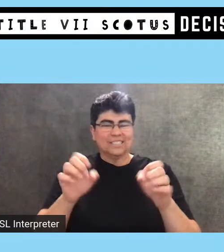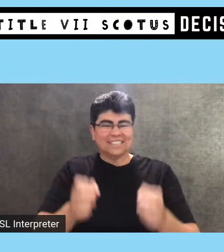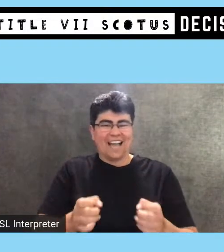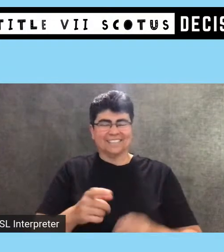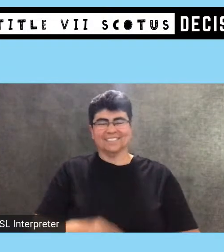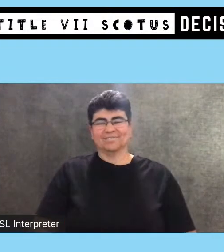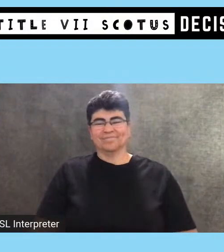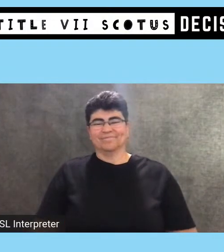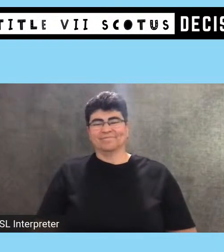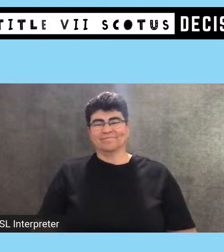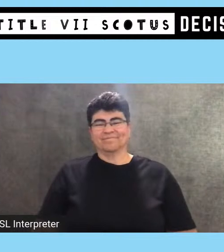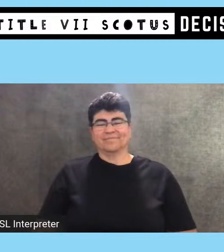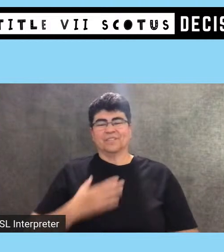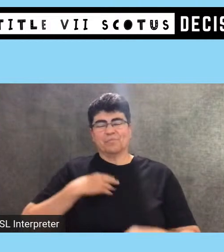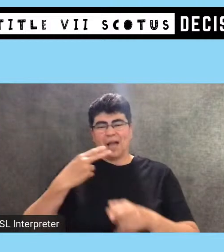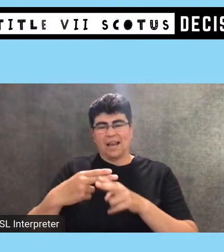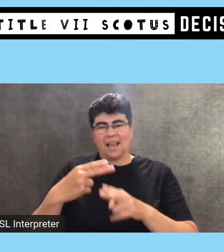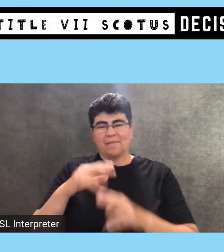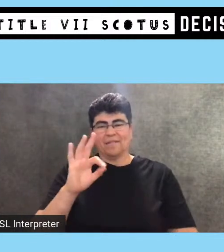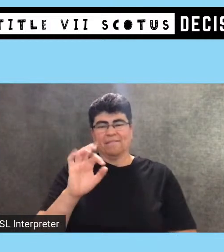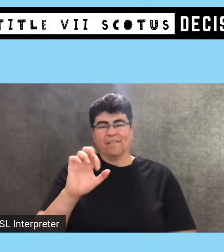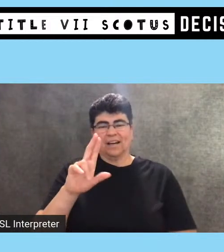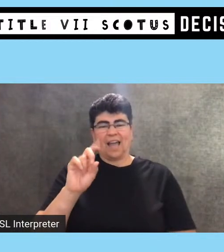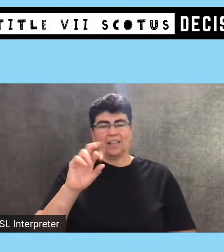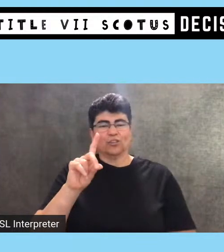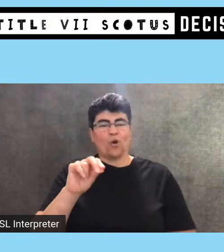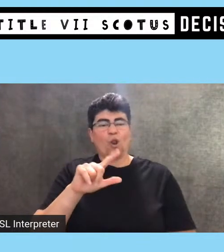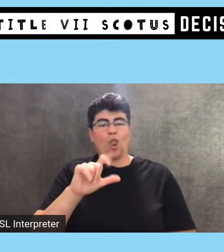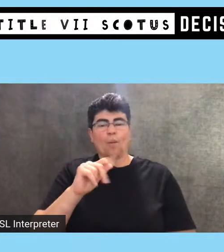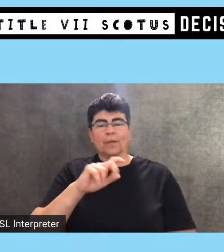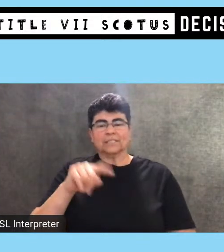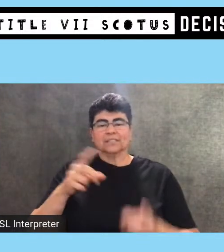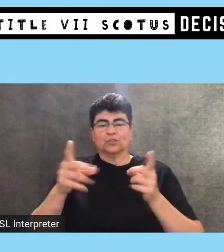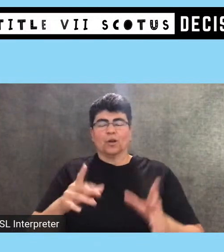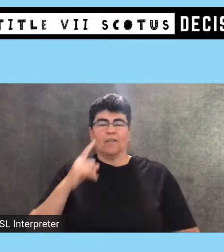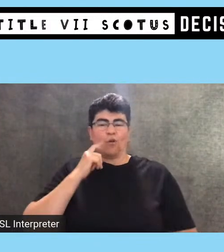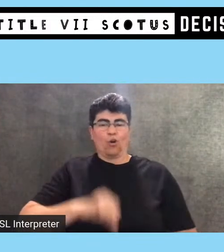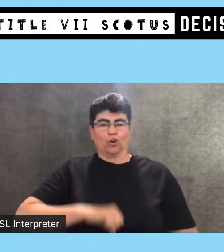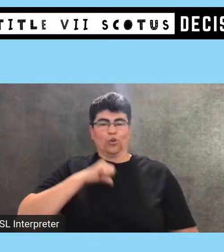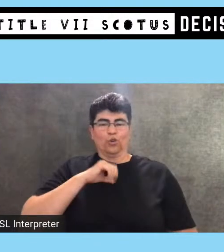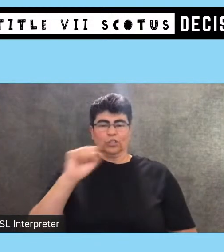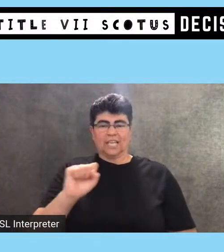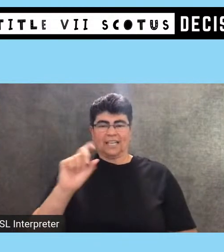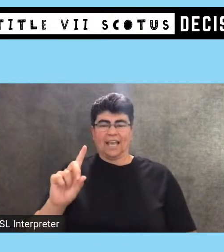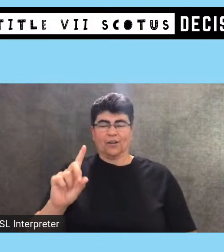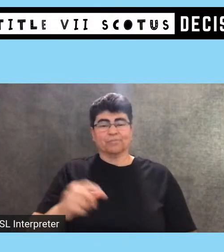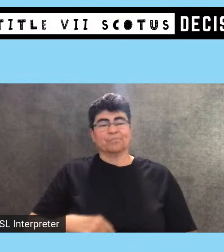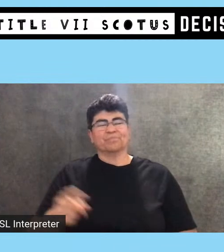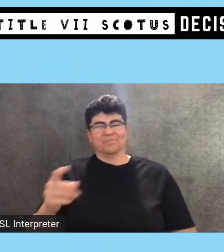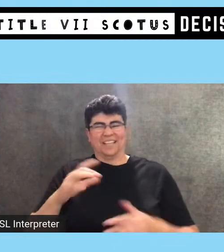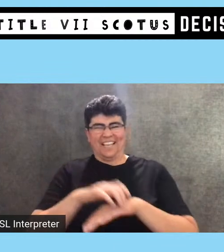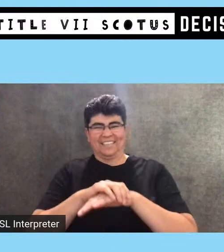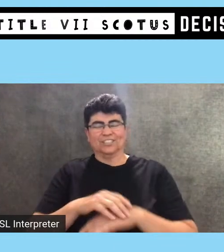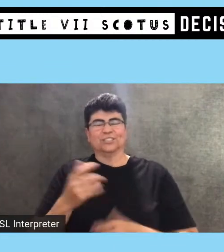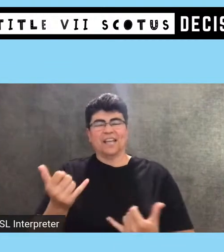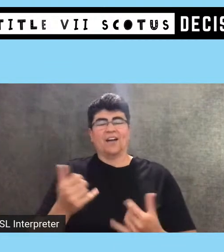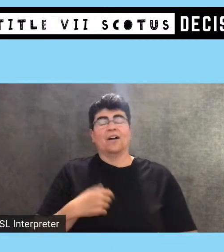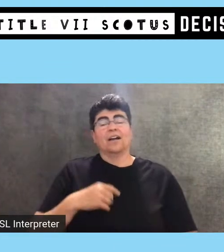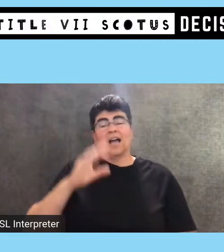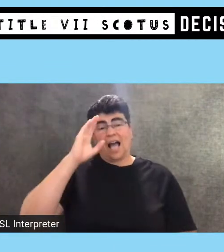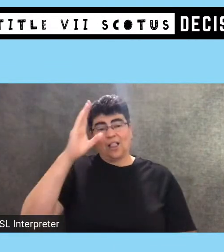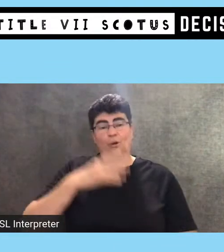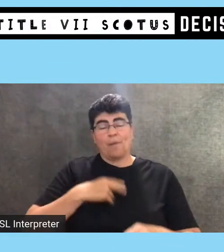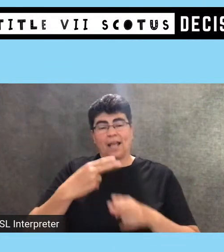Hola, me llamo Fernando Lopez, soy Director Ejecutivo de Orgullo San Diego. Hello, good evening, my name is